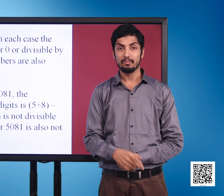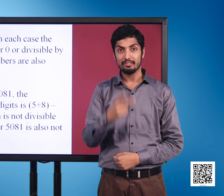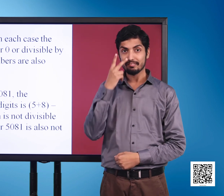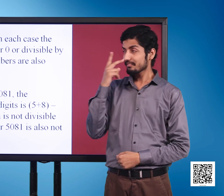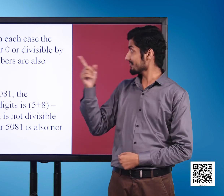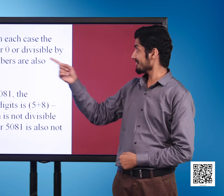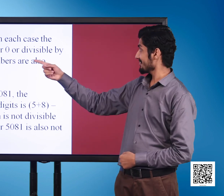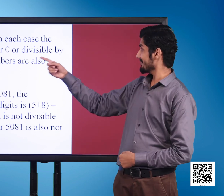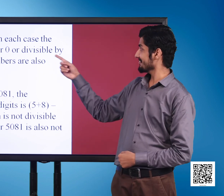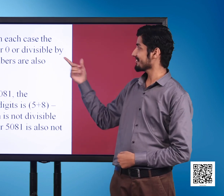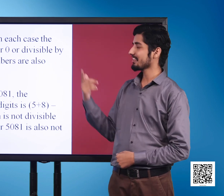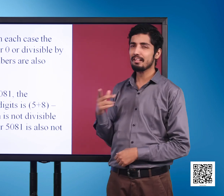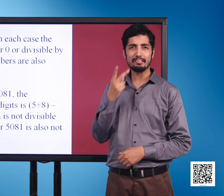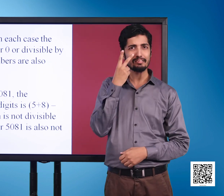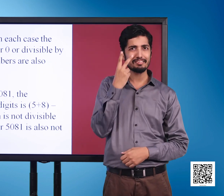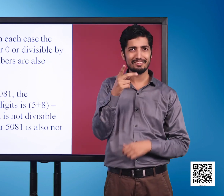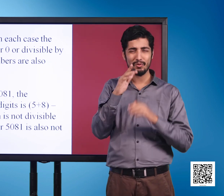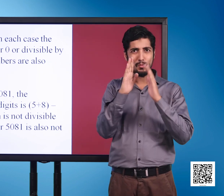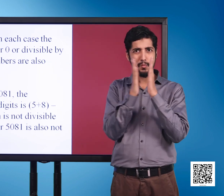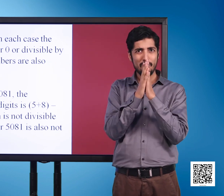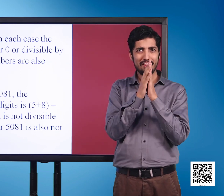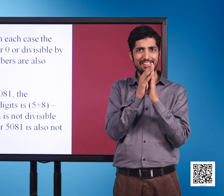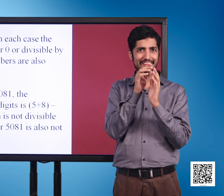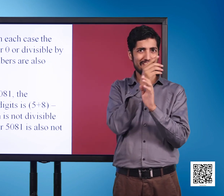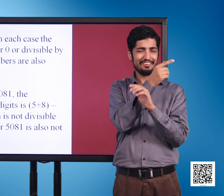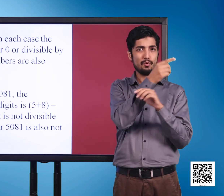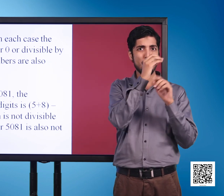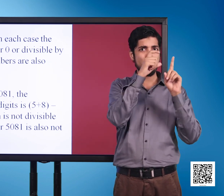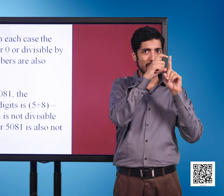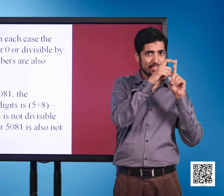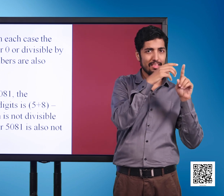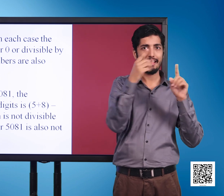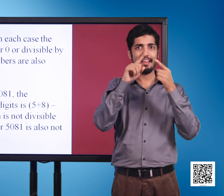We observe that in each case the difference is either 0 or divisible by 11.